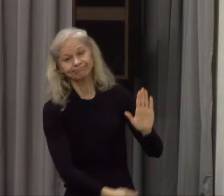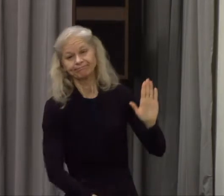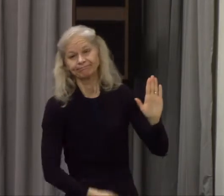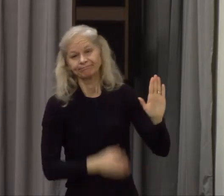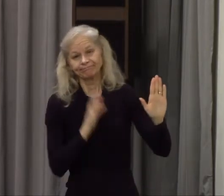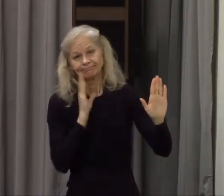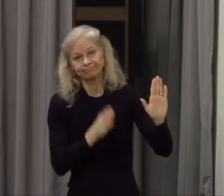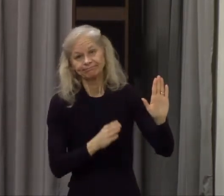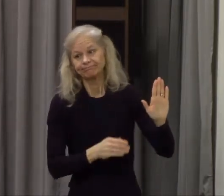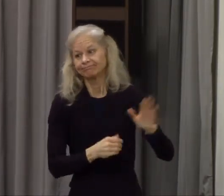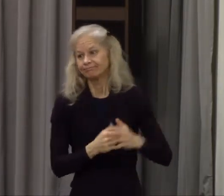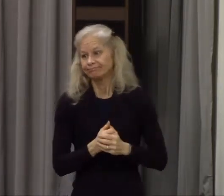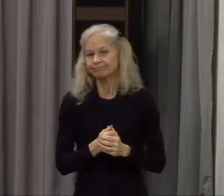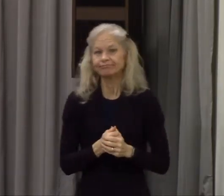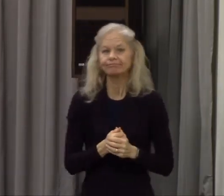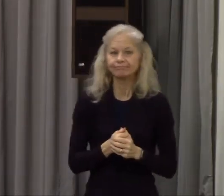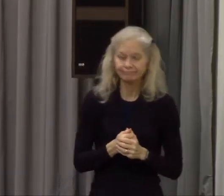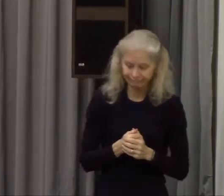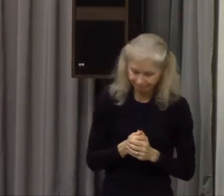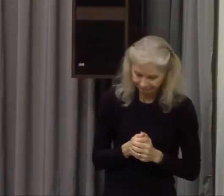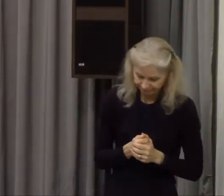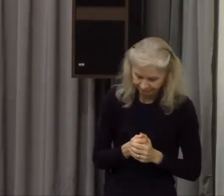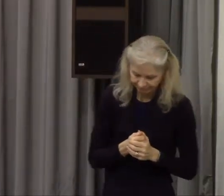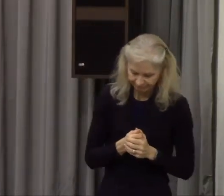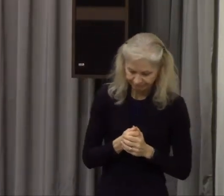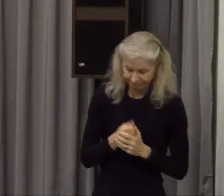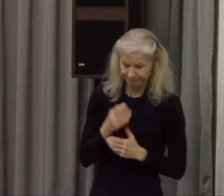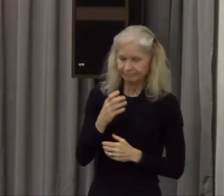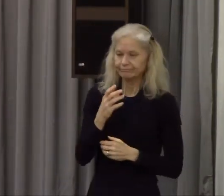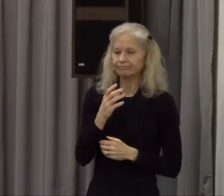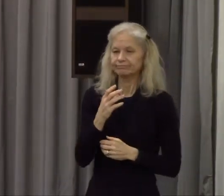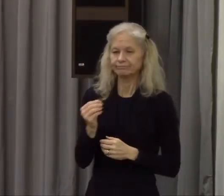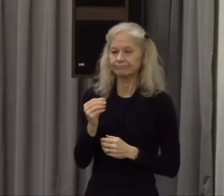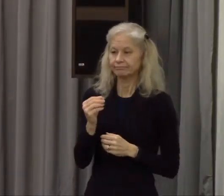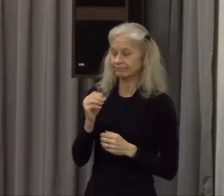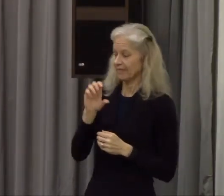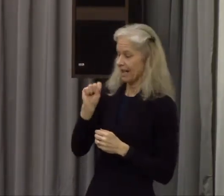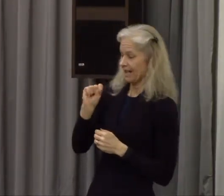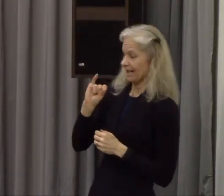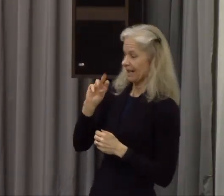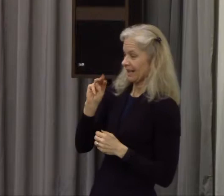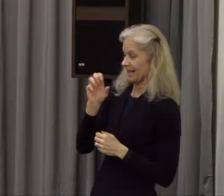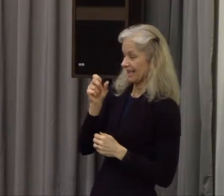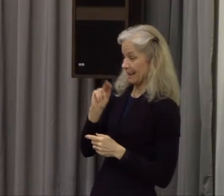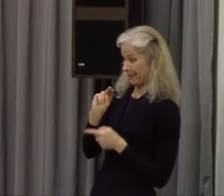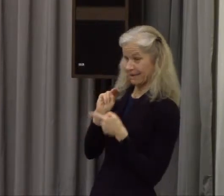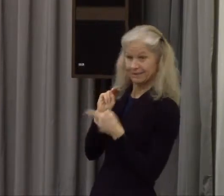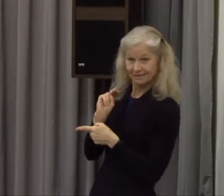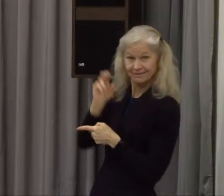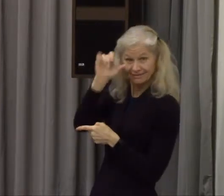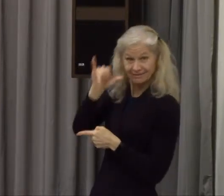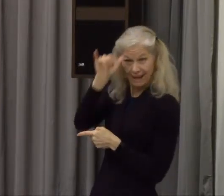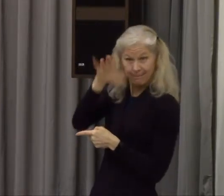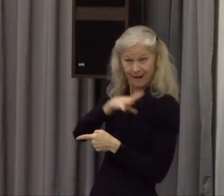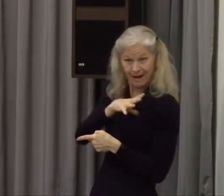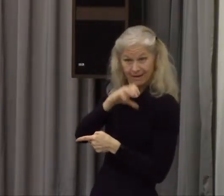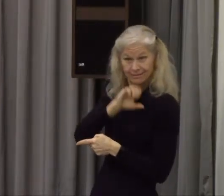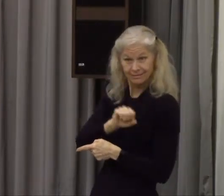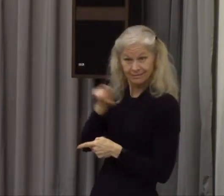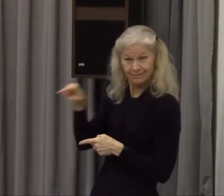set cornerstone that Simeon talks about here. This child is set for the